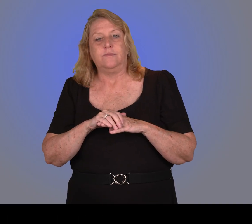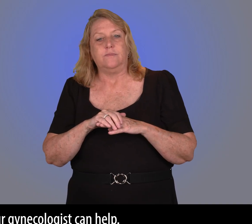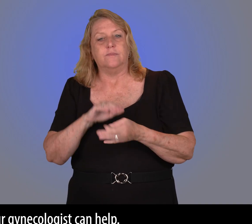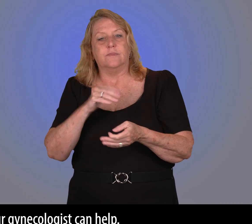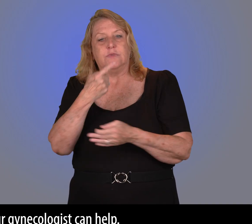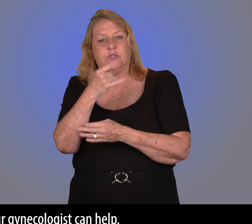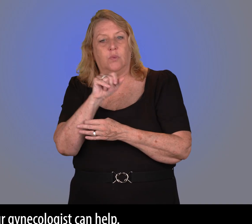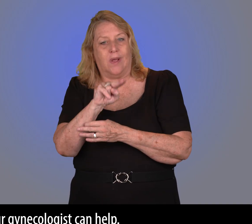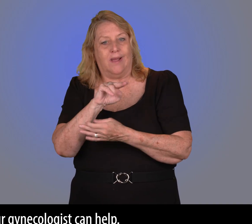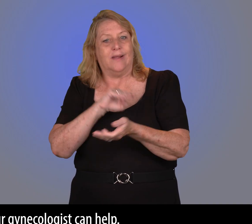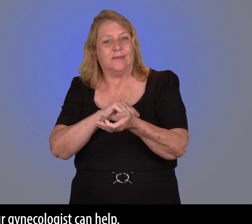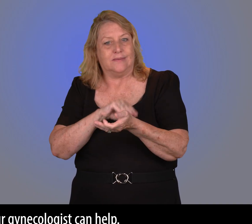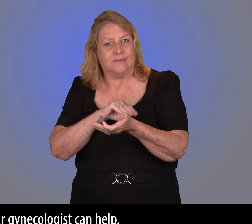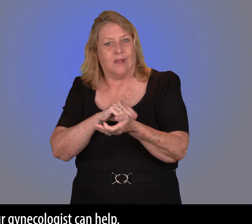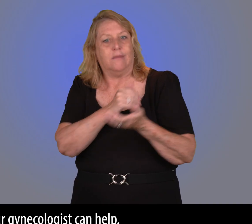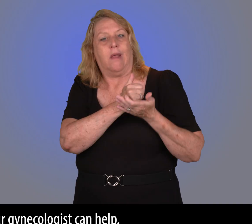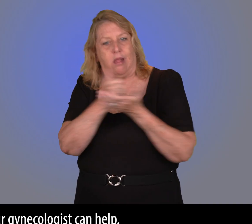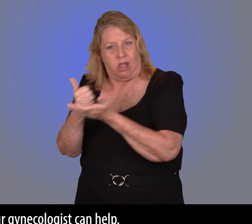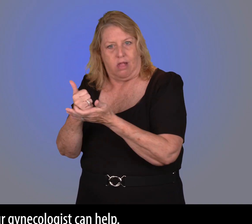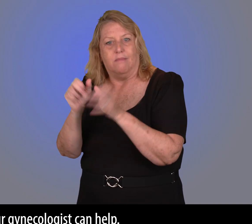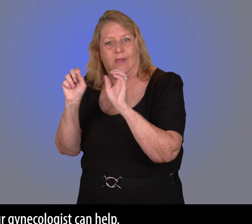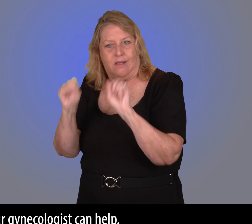your gynecologist can help.